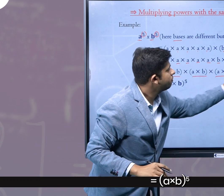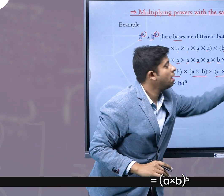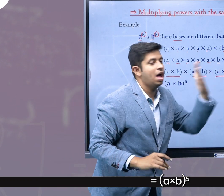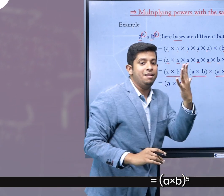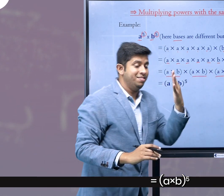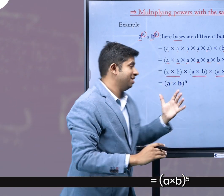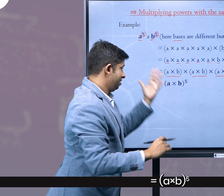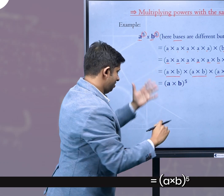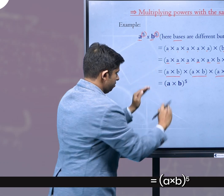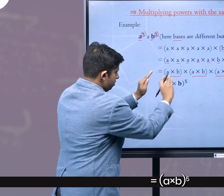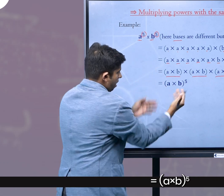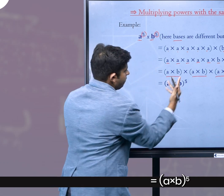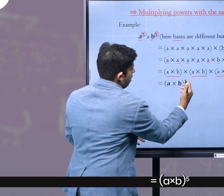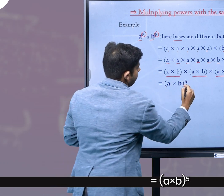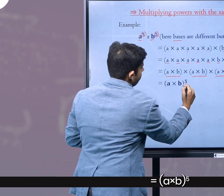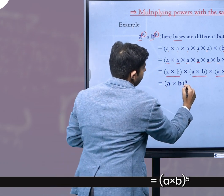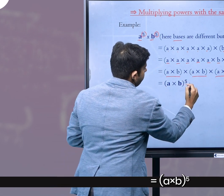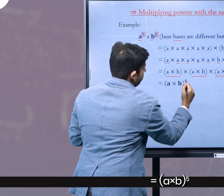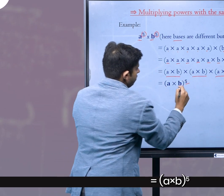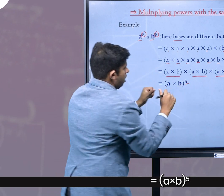is equal to a into b whole to the power of 5.